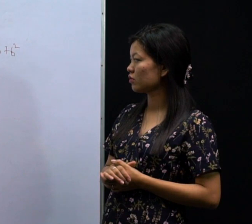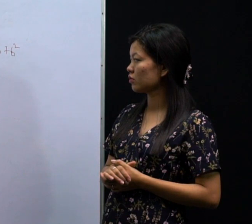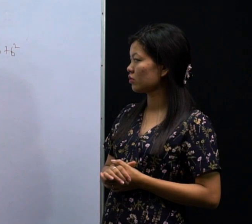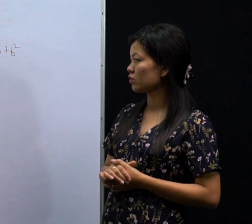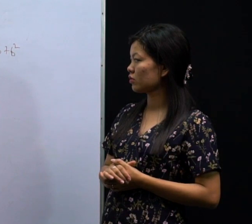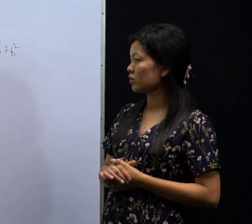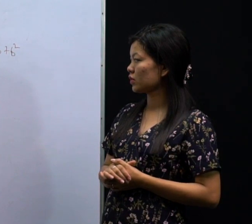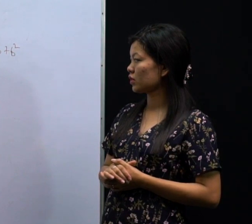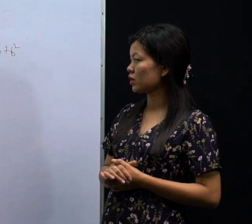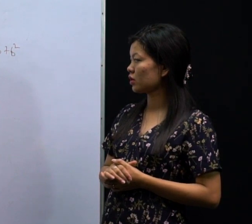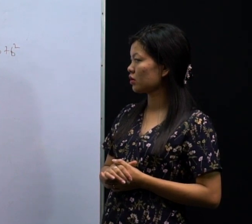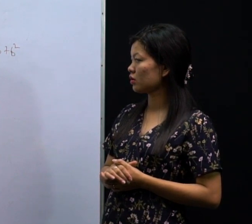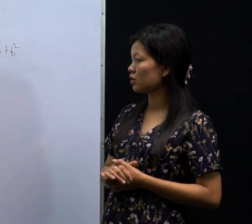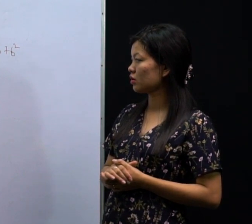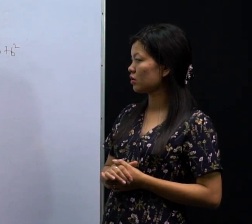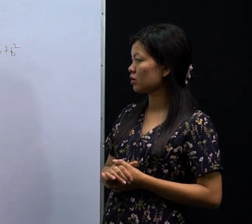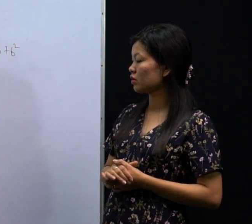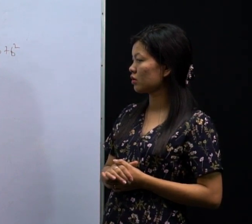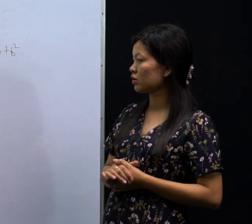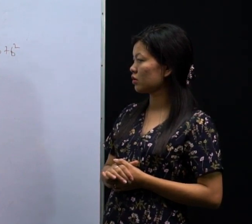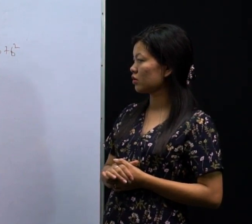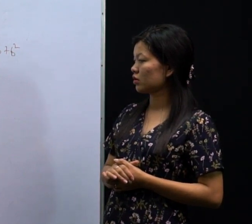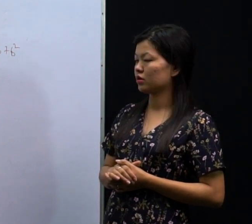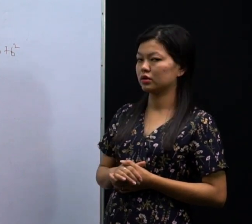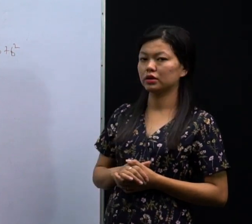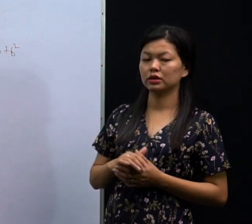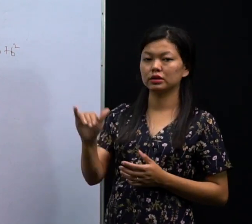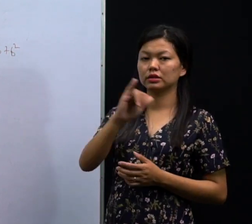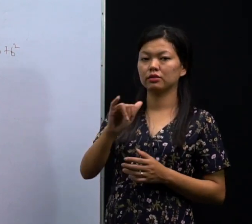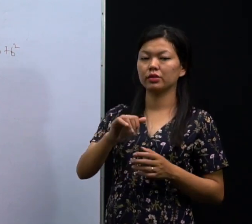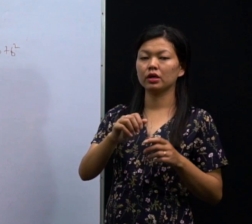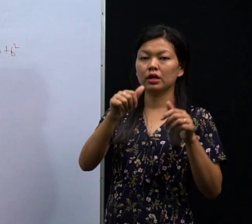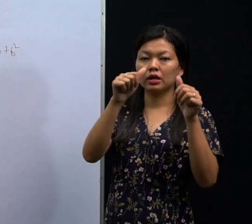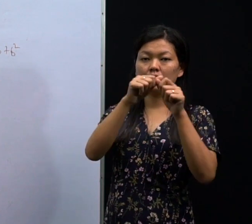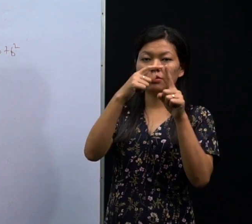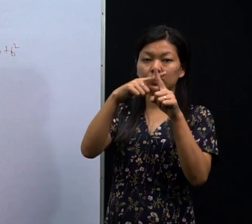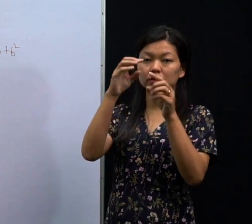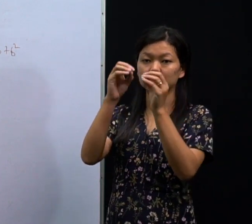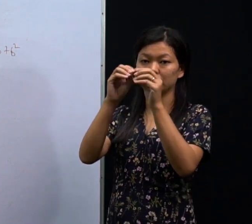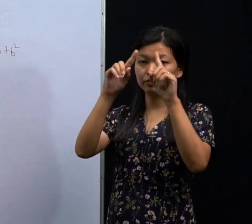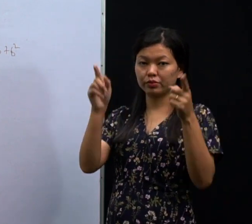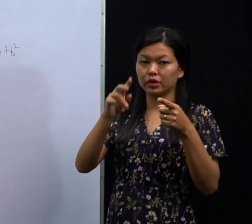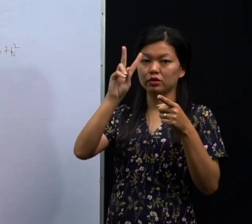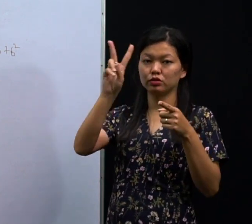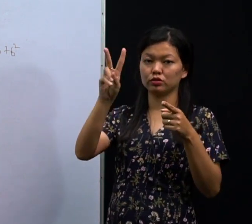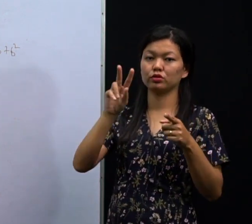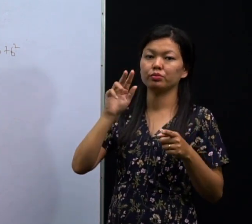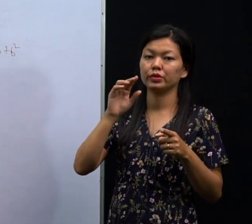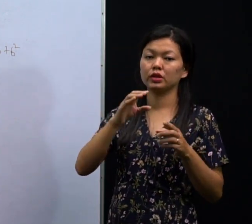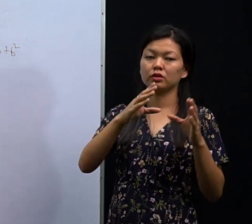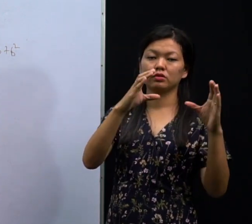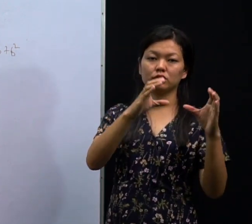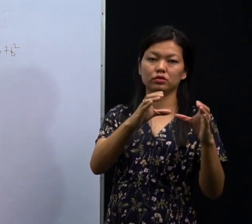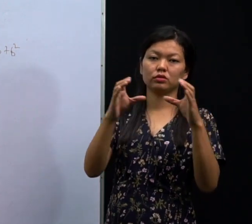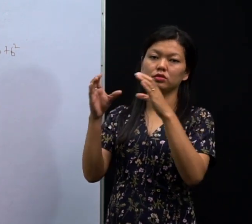just like a 2, a plus b, again a plus b. 2 times the same number which have square,